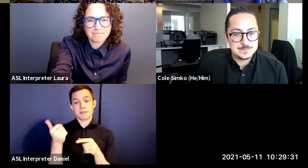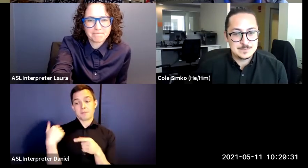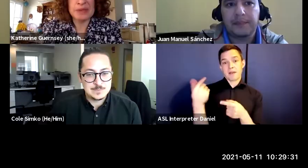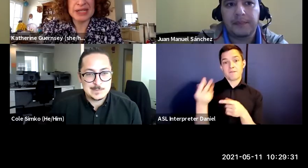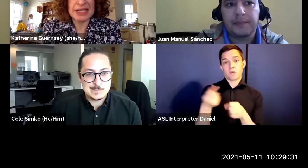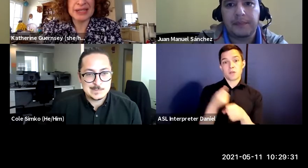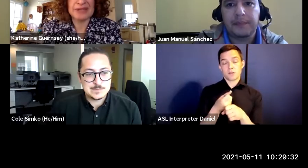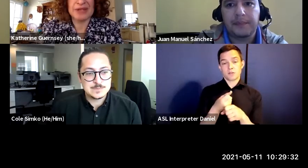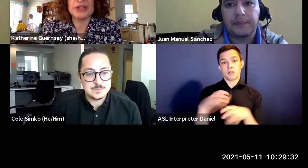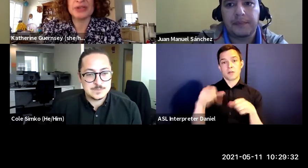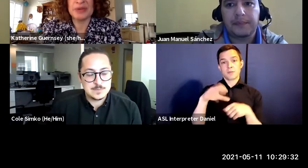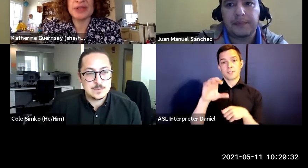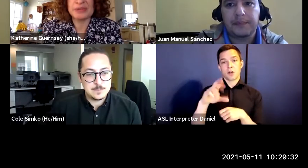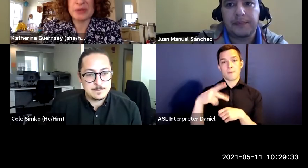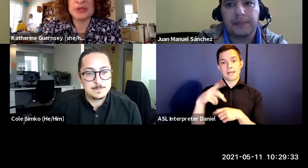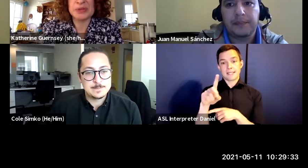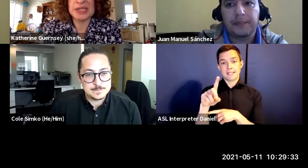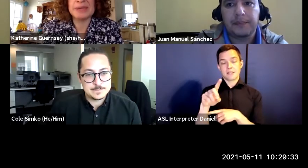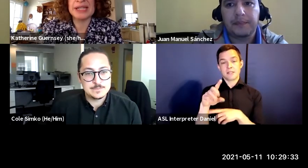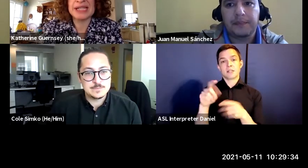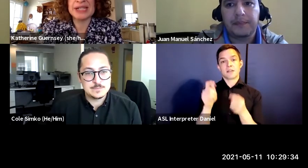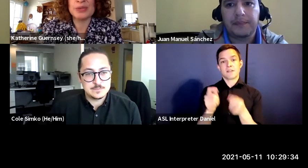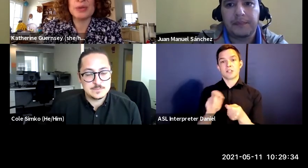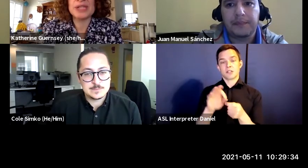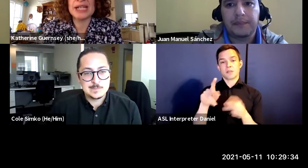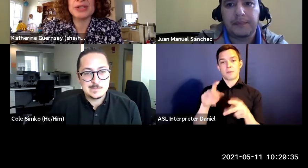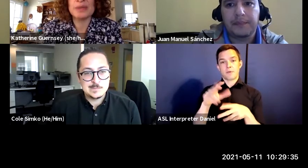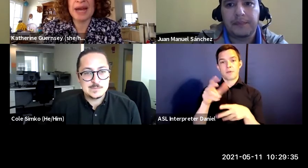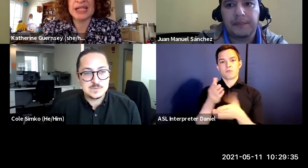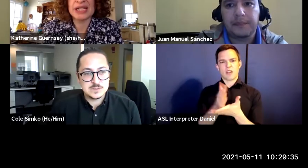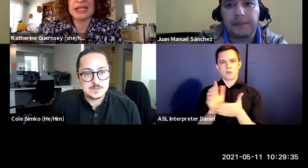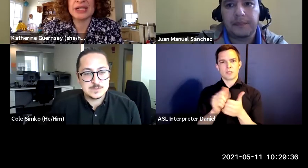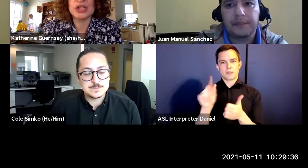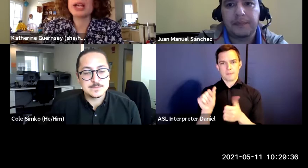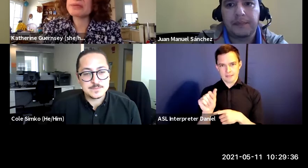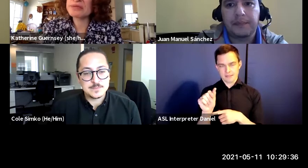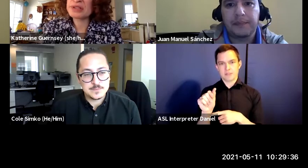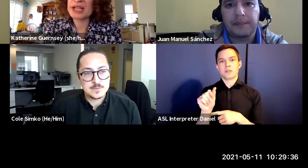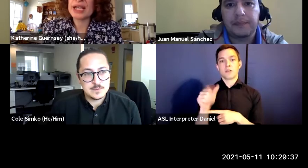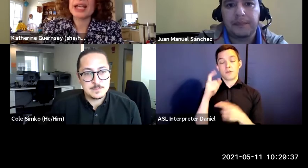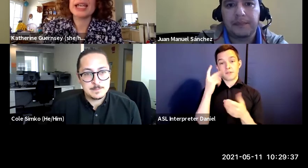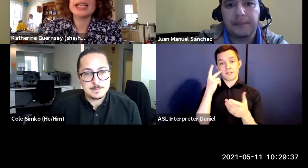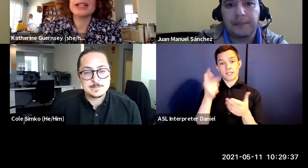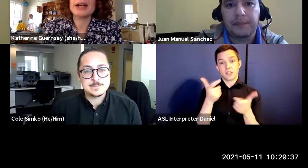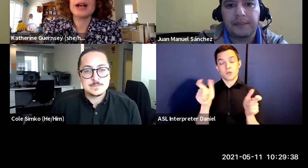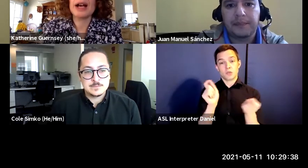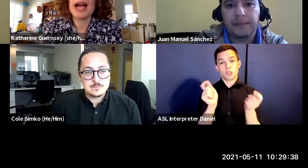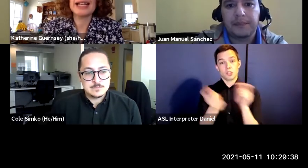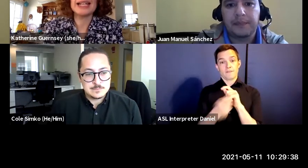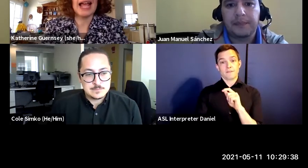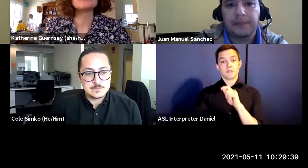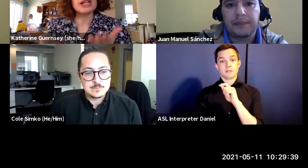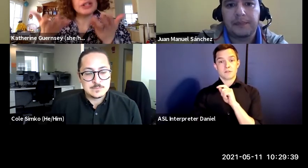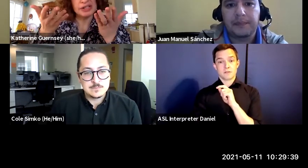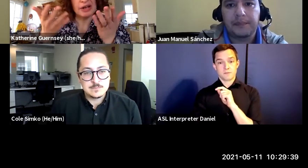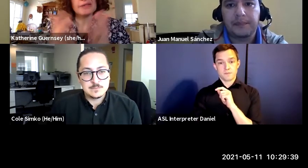of the CRPD, the Convention on the Rights of Persons with Disabilities, we've seen a dramatic shift in